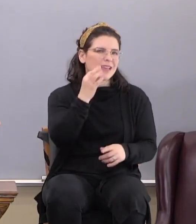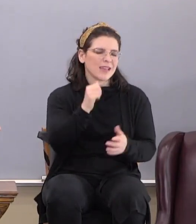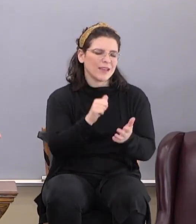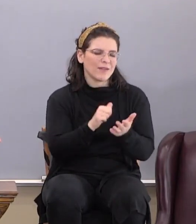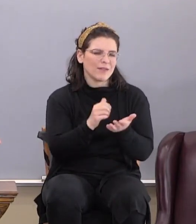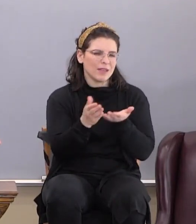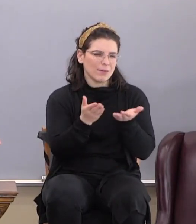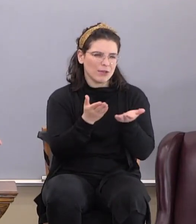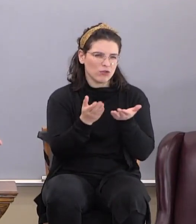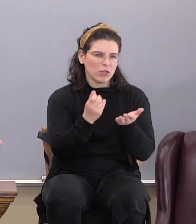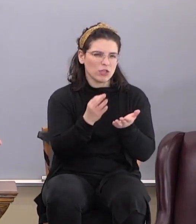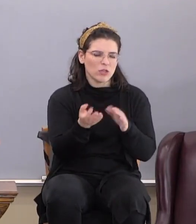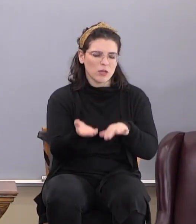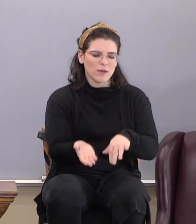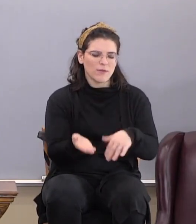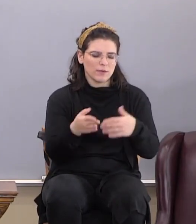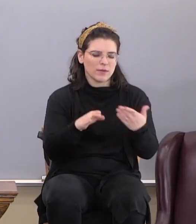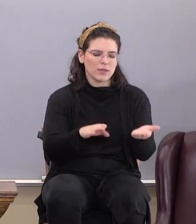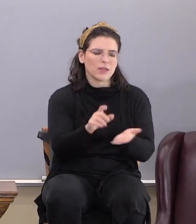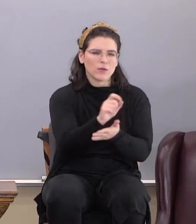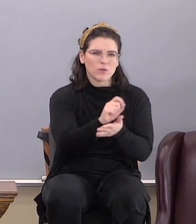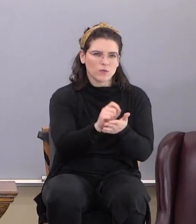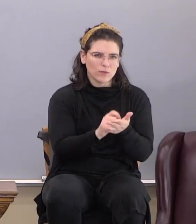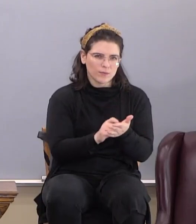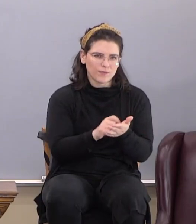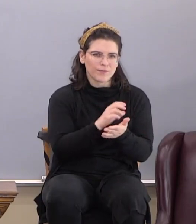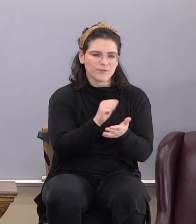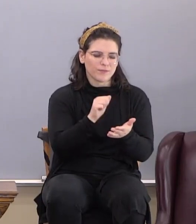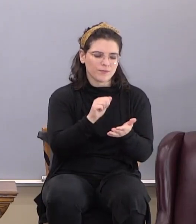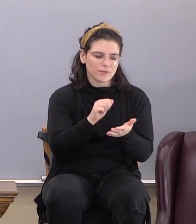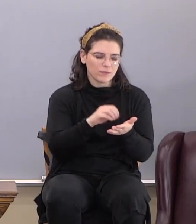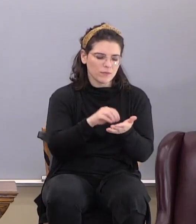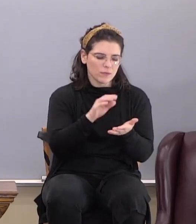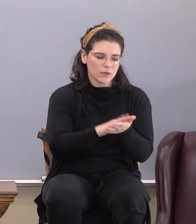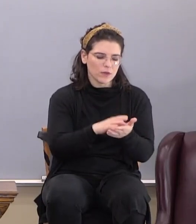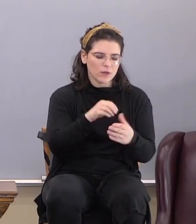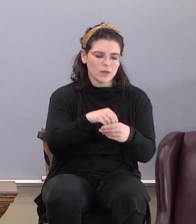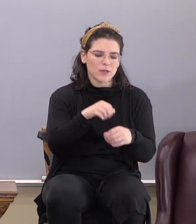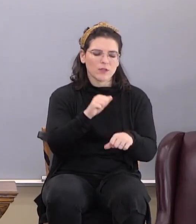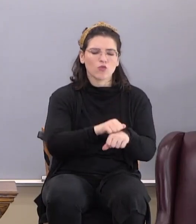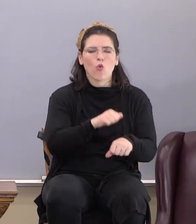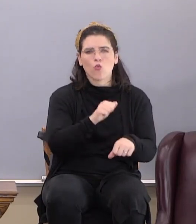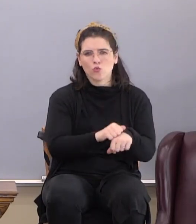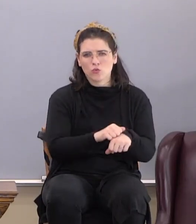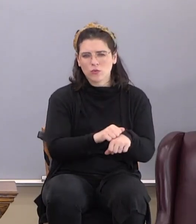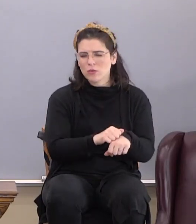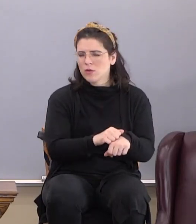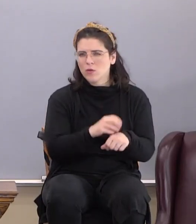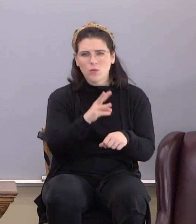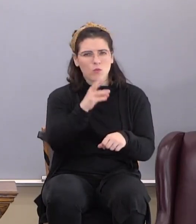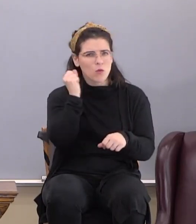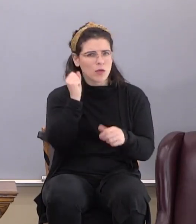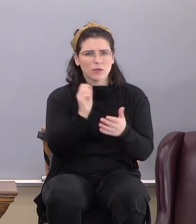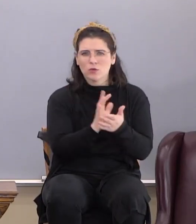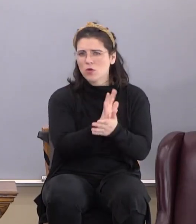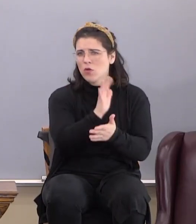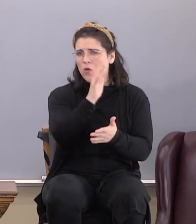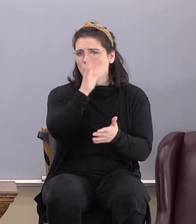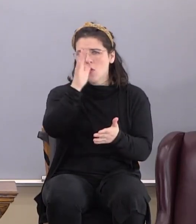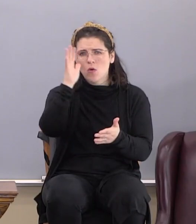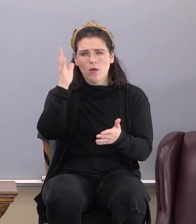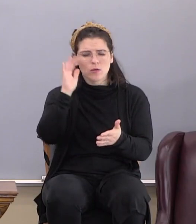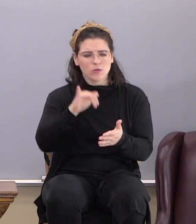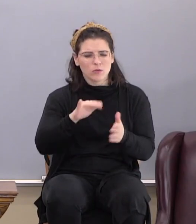of death, written and engraven in stones, was glorious, so that